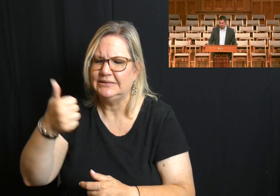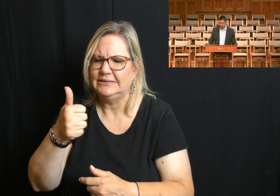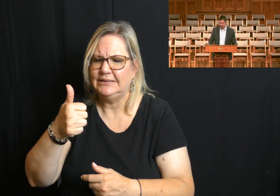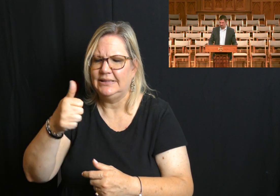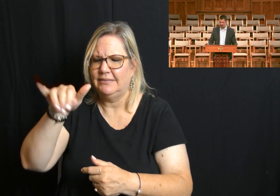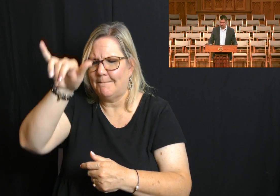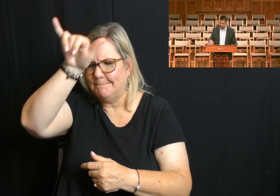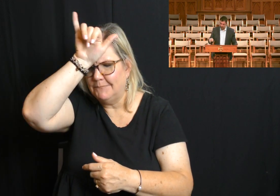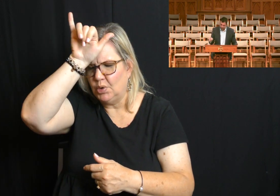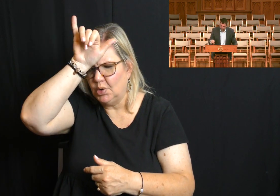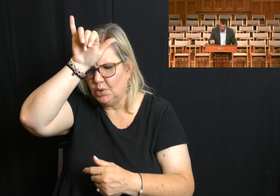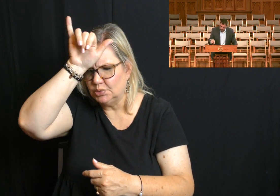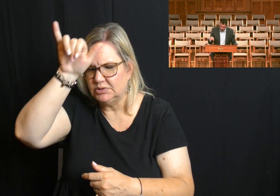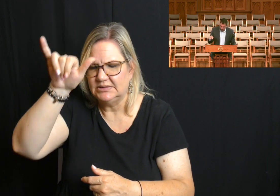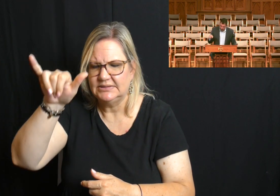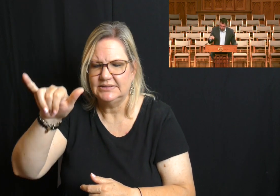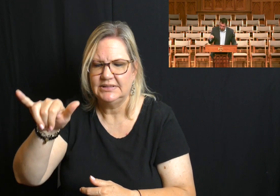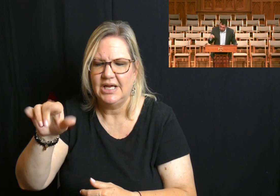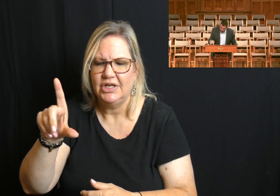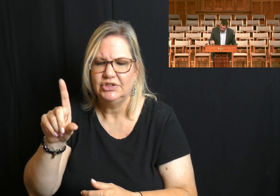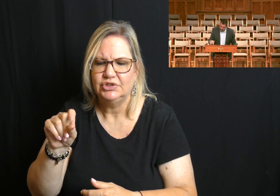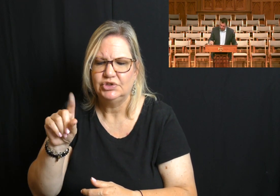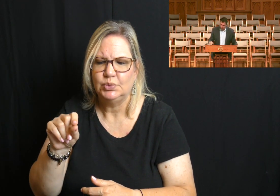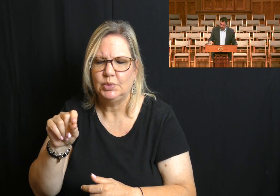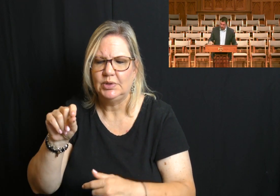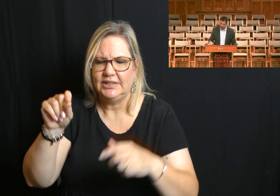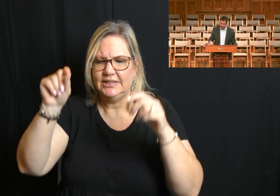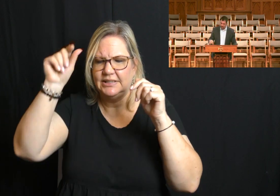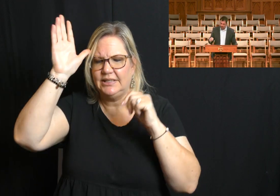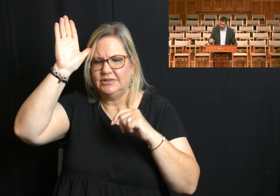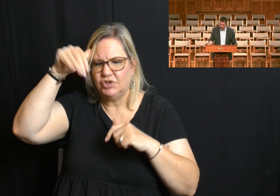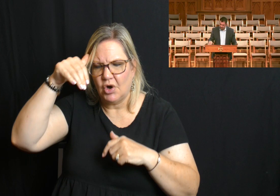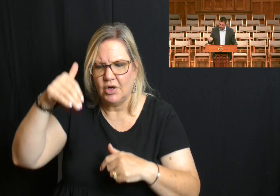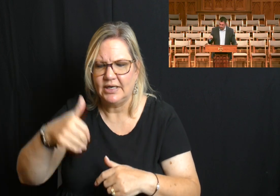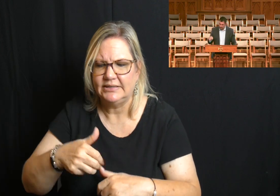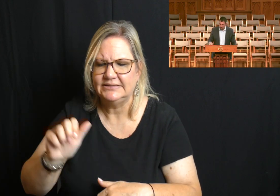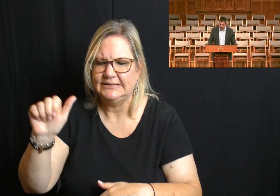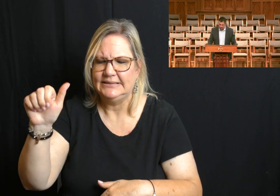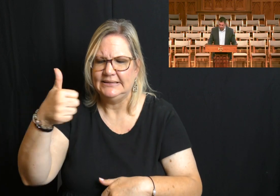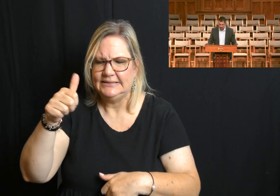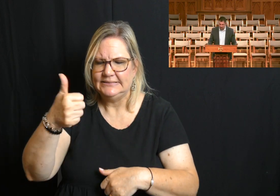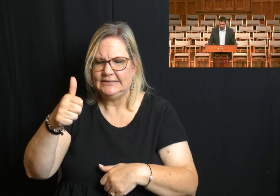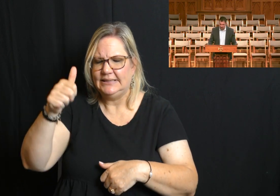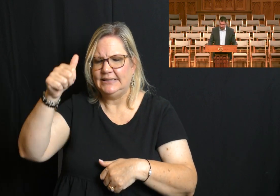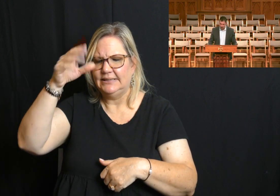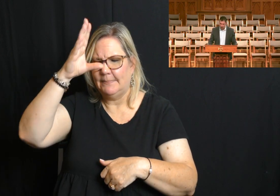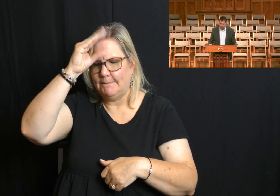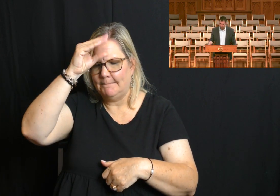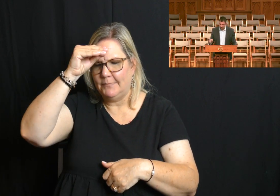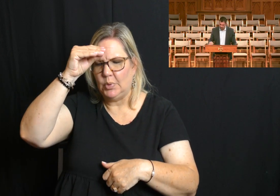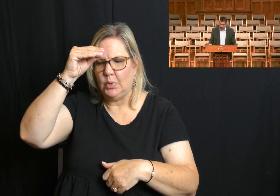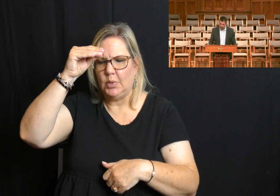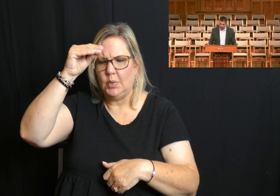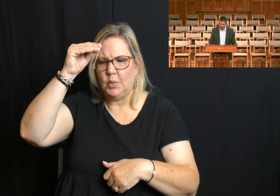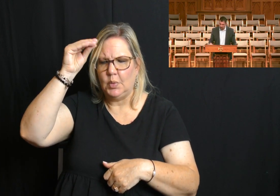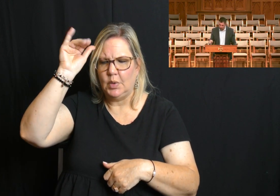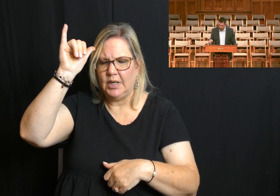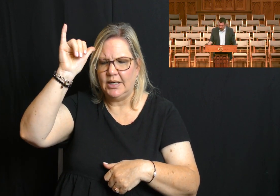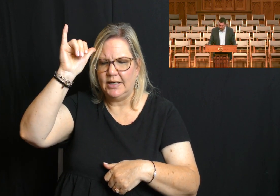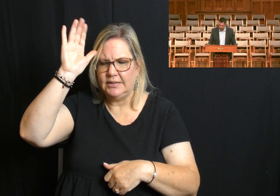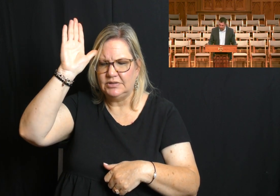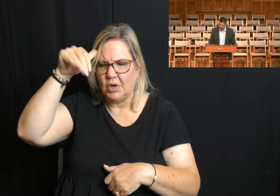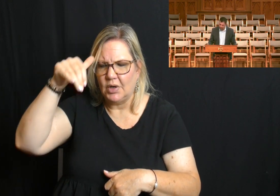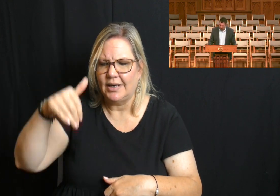Maybe because they're ew. Anyway, so then 20 rams, then 30 male camels with the young,